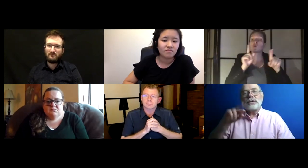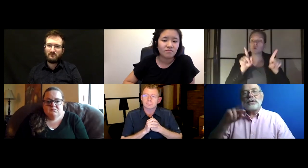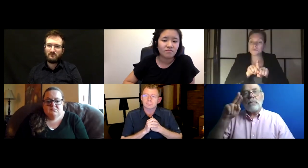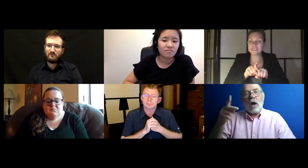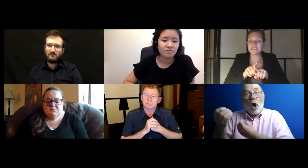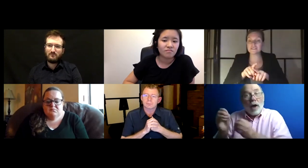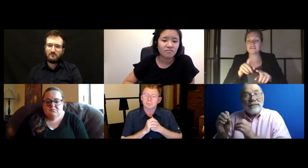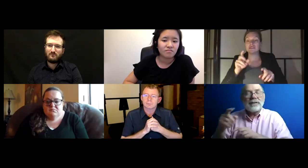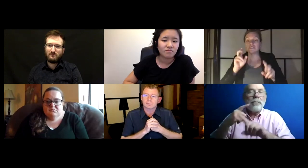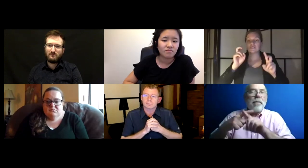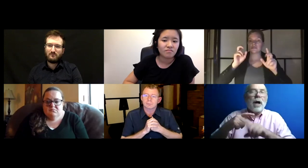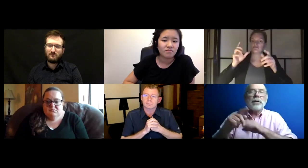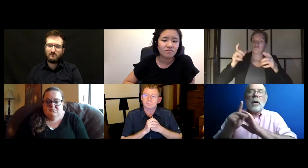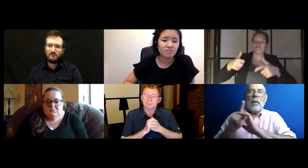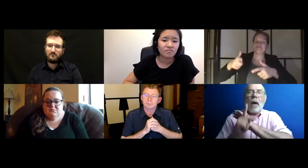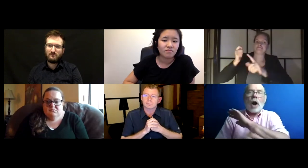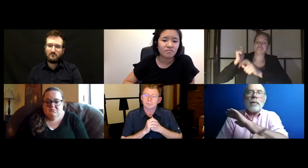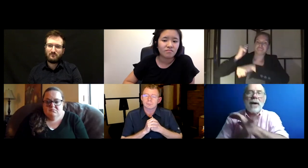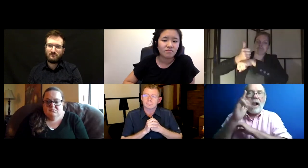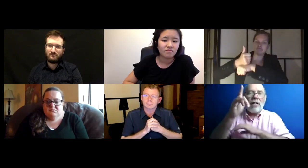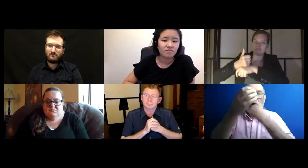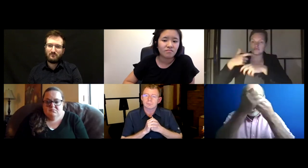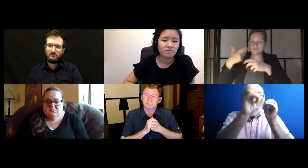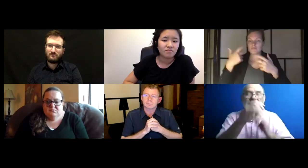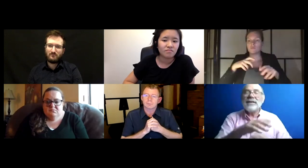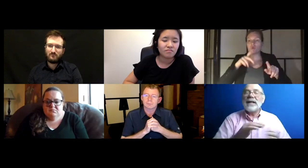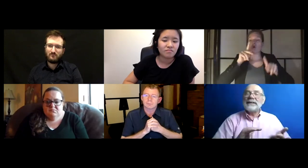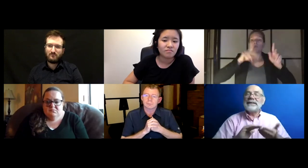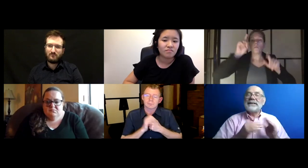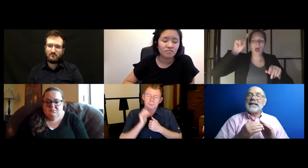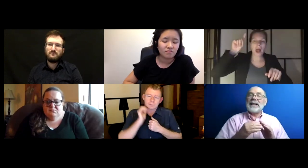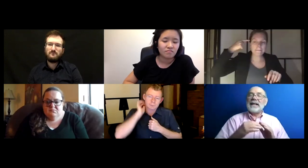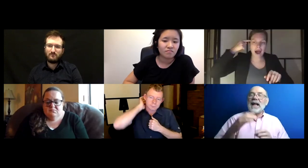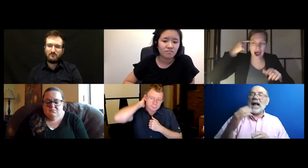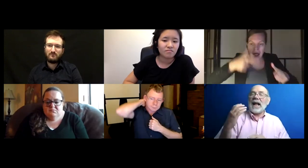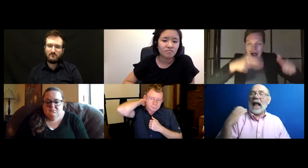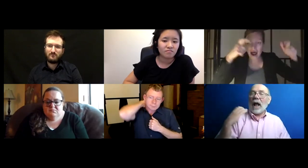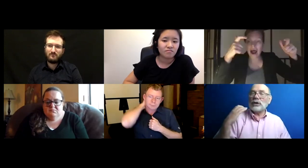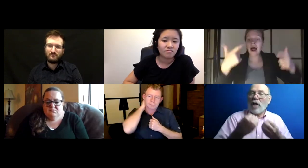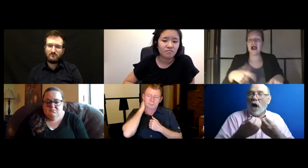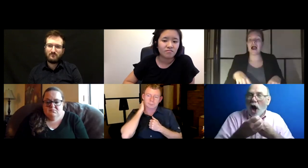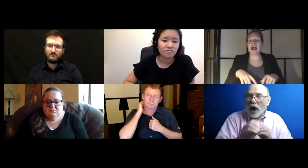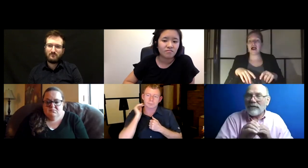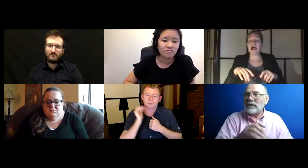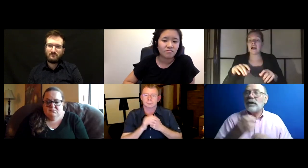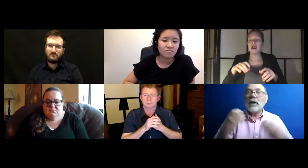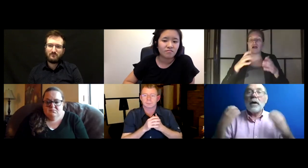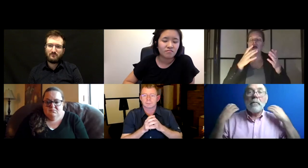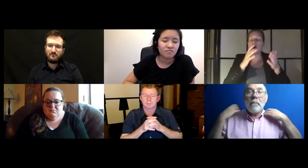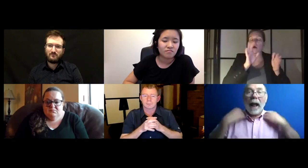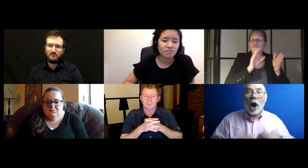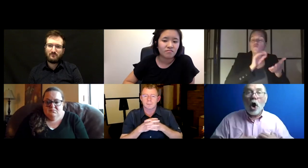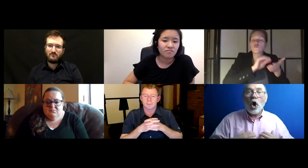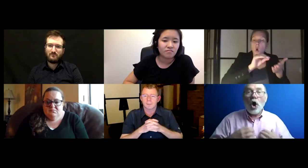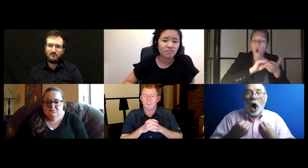level offices. There's the Queen's Park office in Toronto, and then there's Parliament Hill in Ottawa, city councillor's